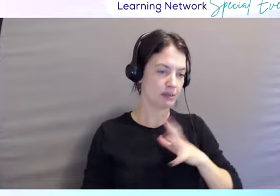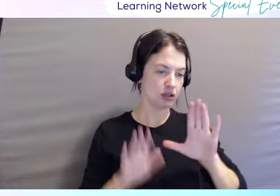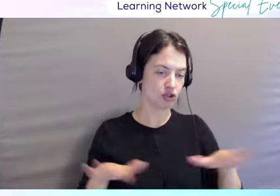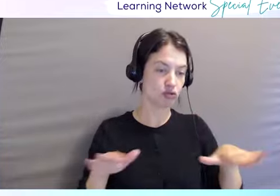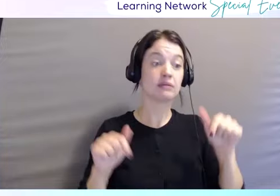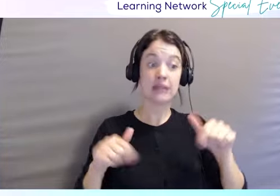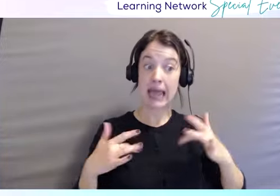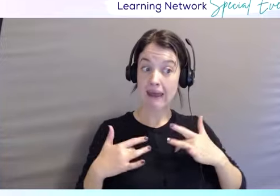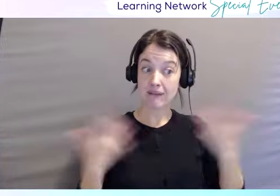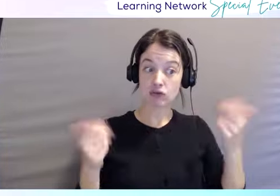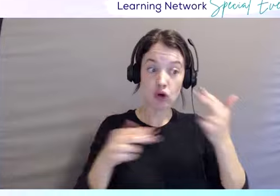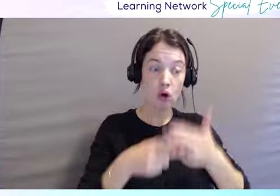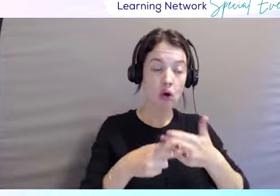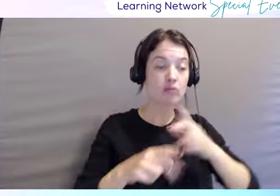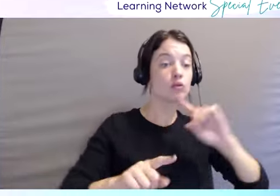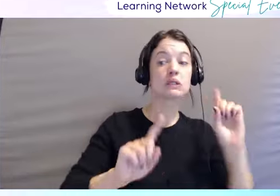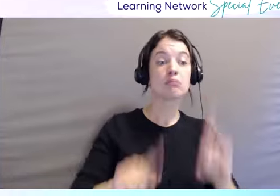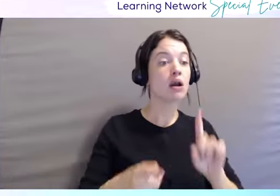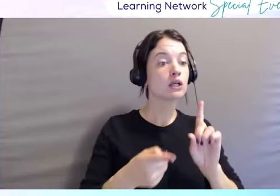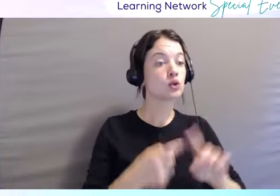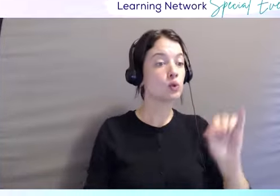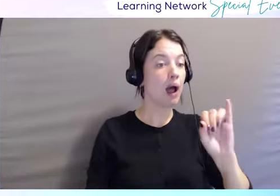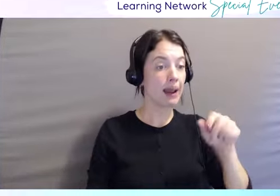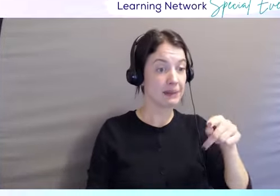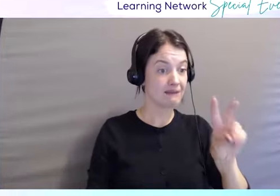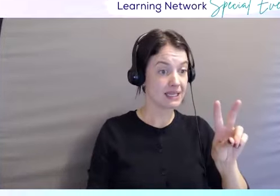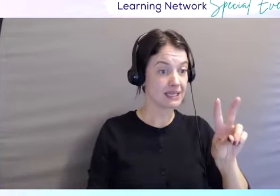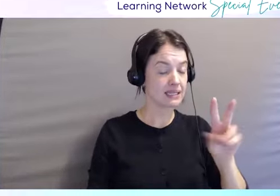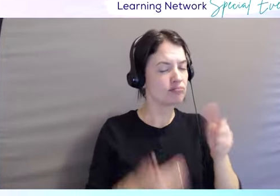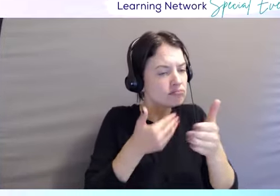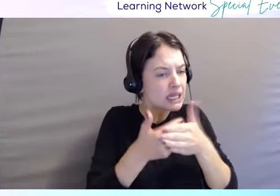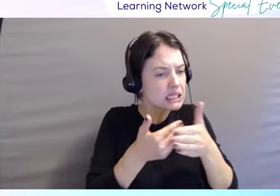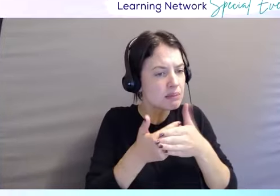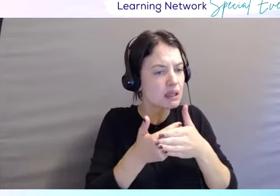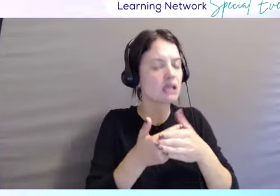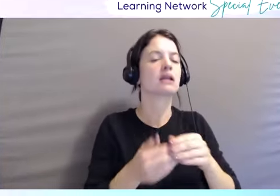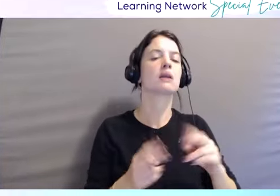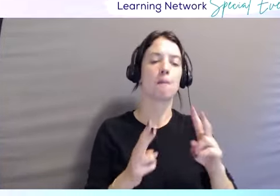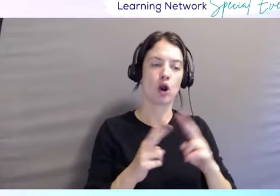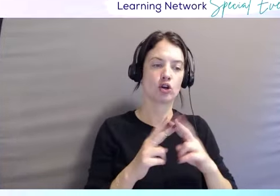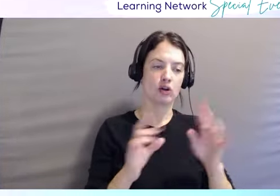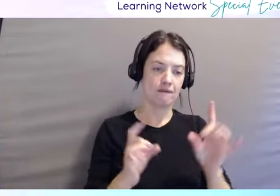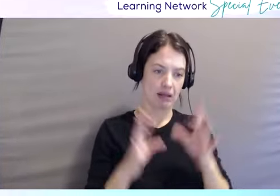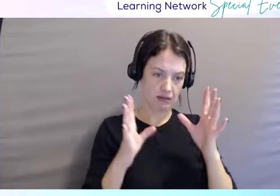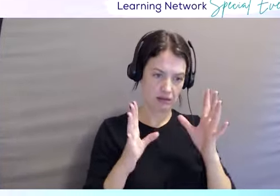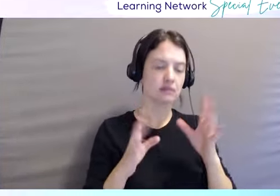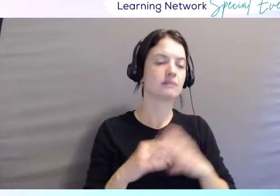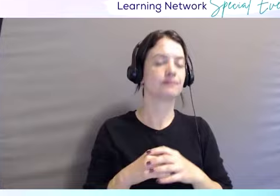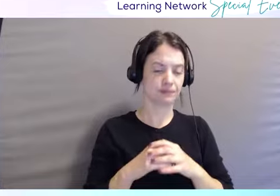Responding to Intimate Partner Violence and Substance Use, Sex, Gender, and Equity-Based Approaches. I'd